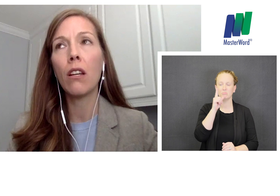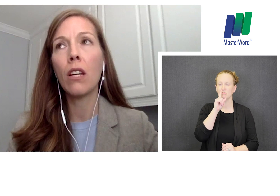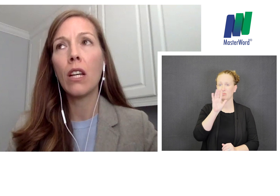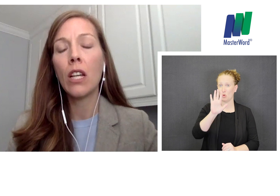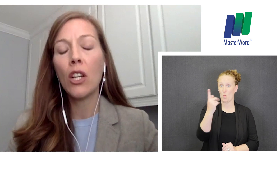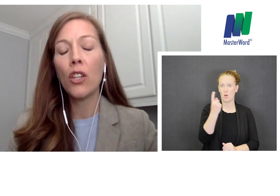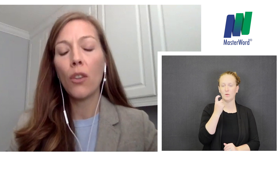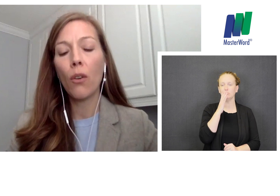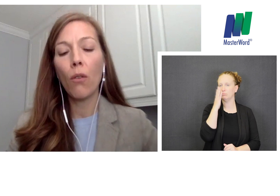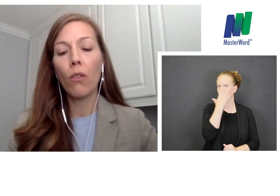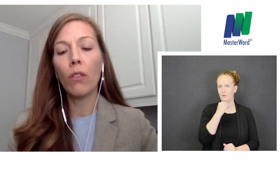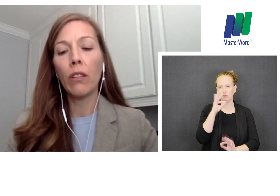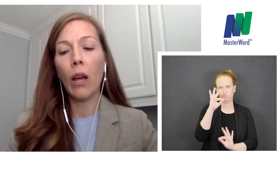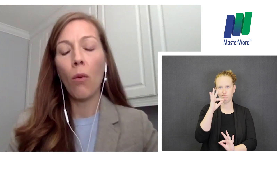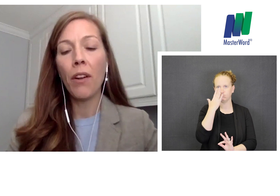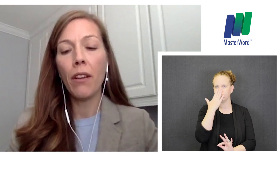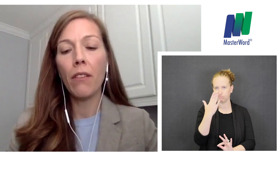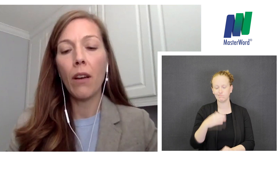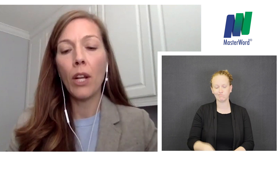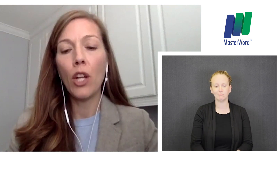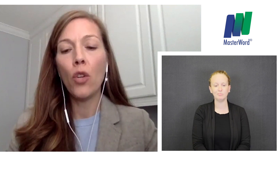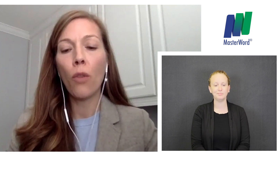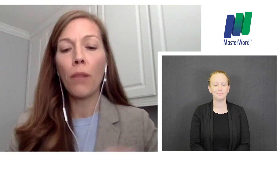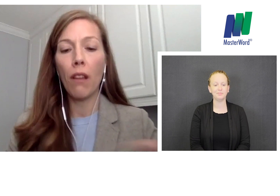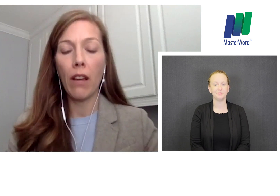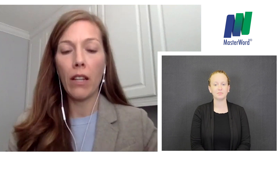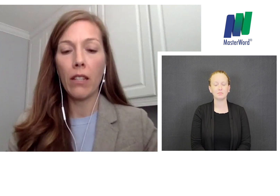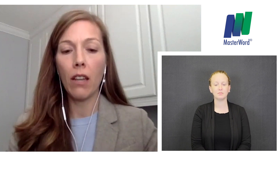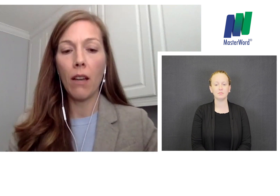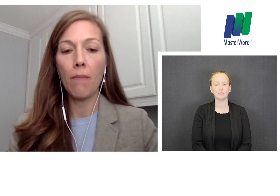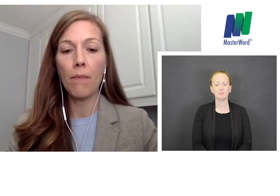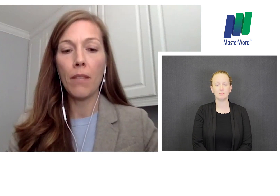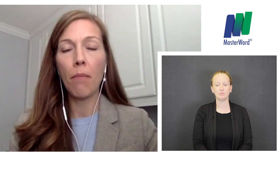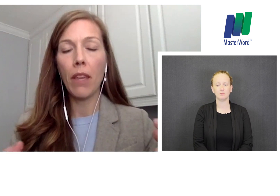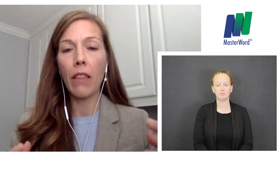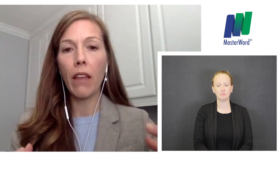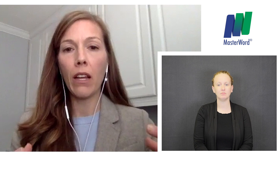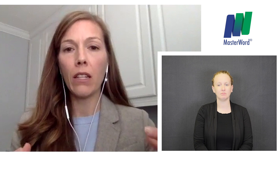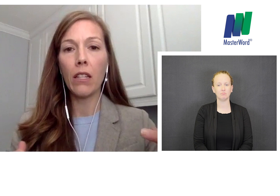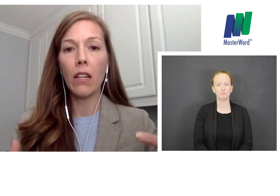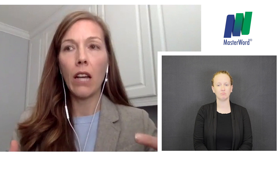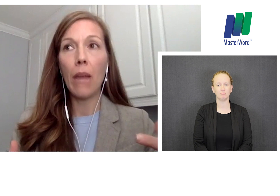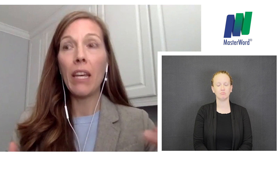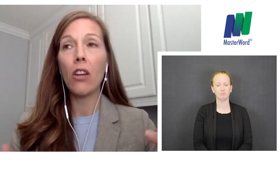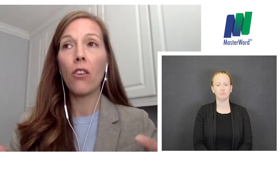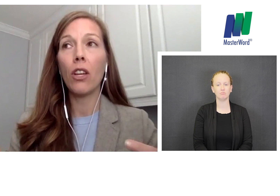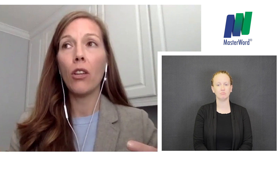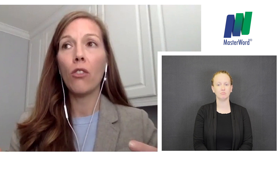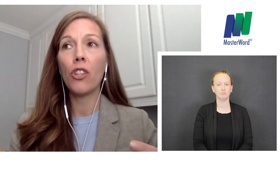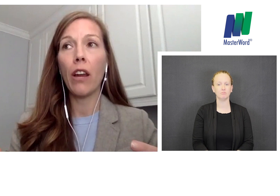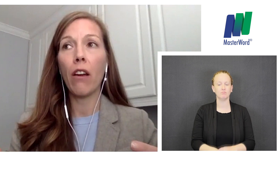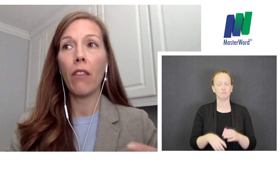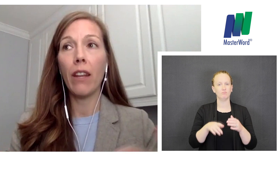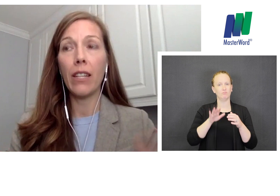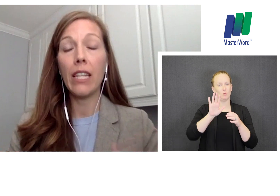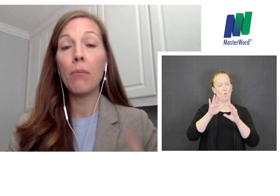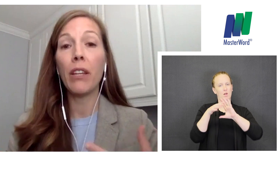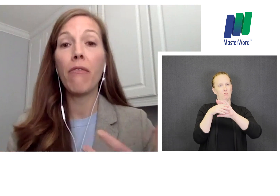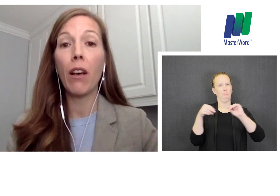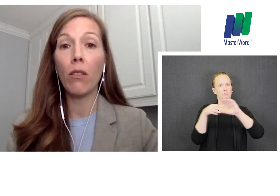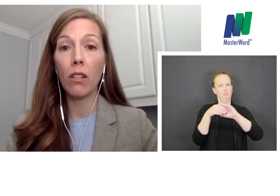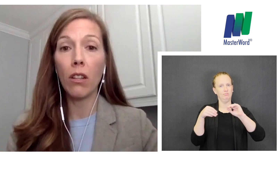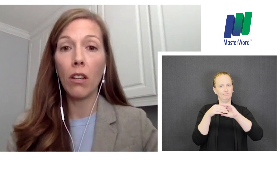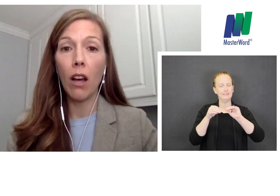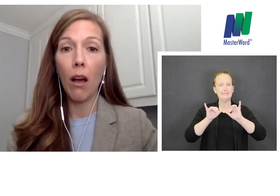question. So I want to normalize something that I'm hearing you share that is